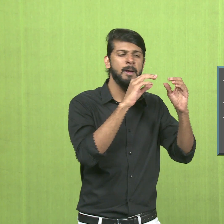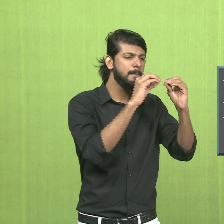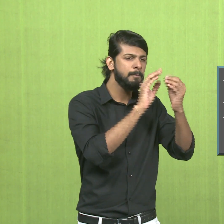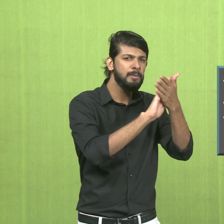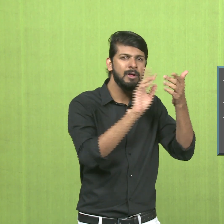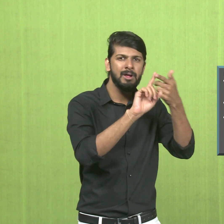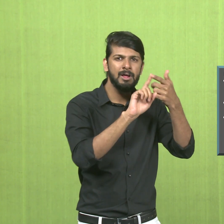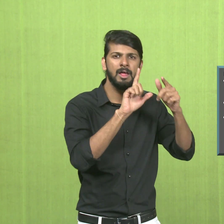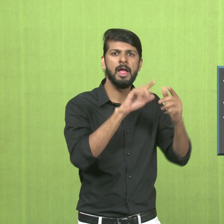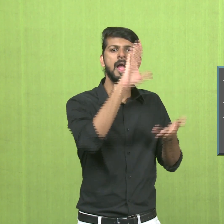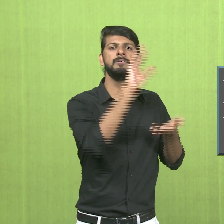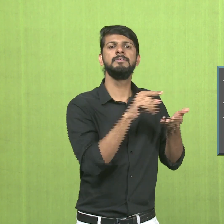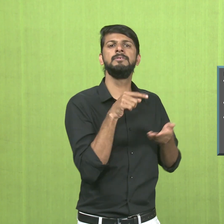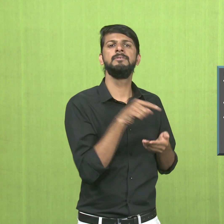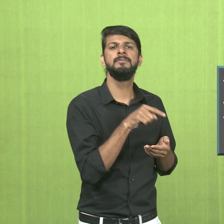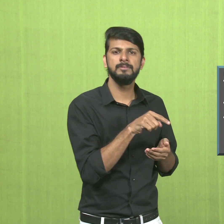Bhilala communities are from MP.